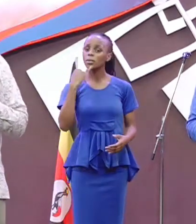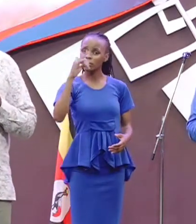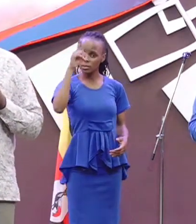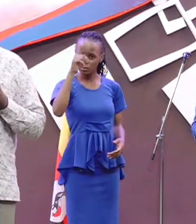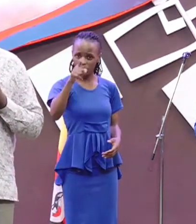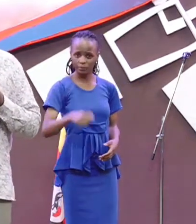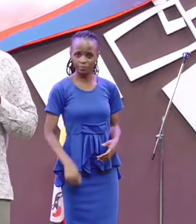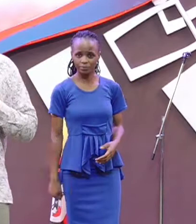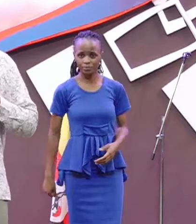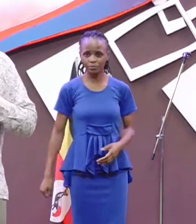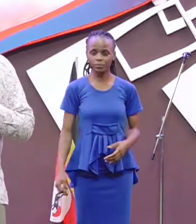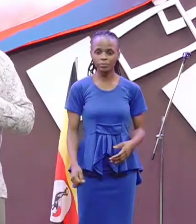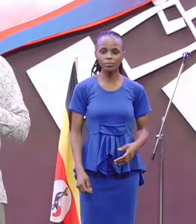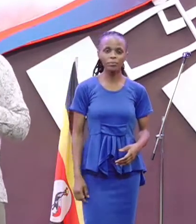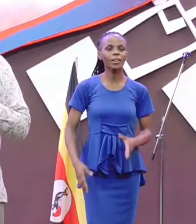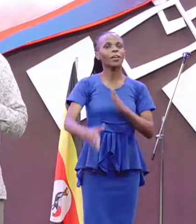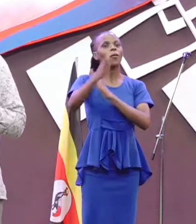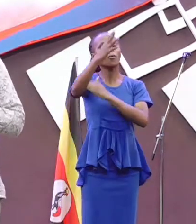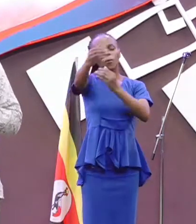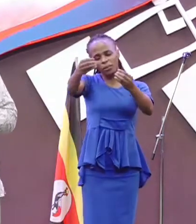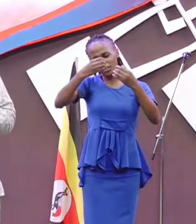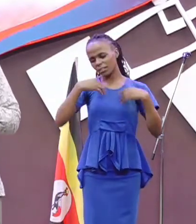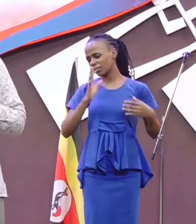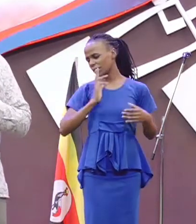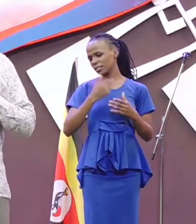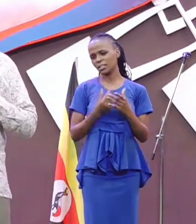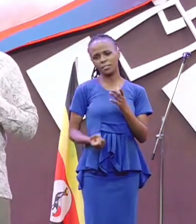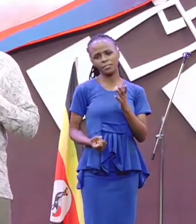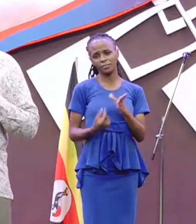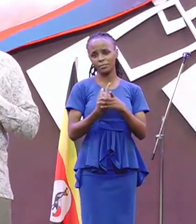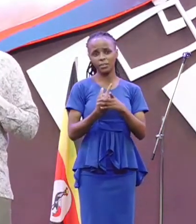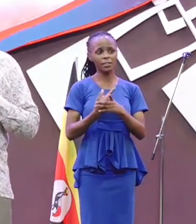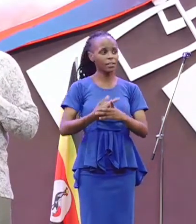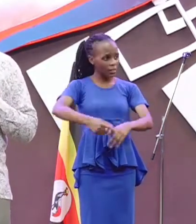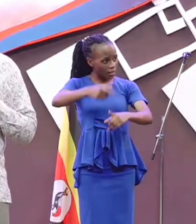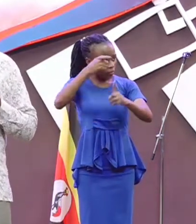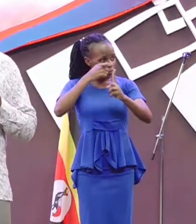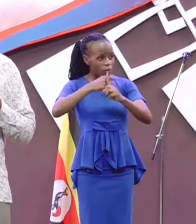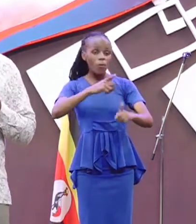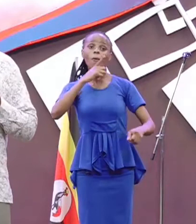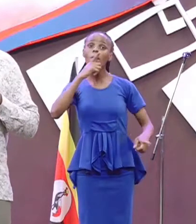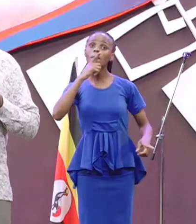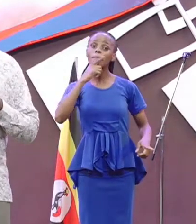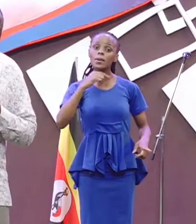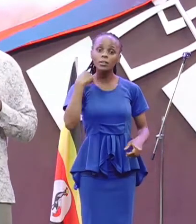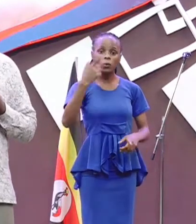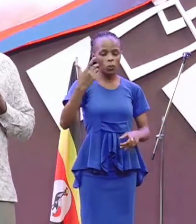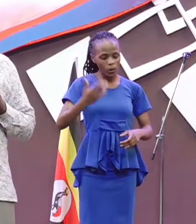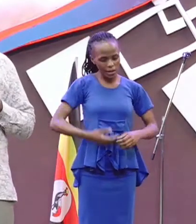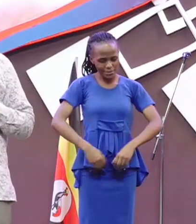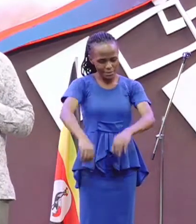This is what I want to tell you, the beloved, that God blessed us unto a